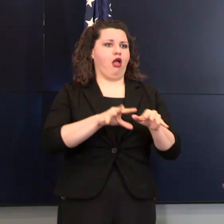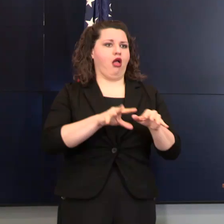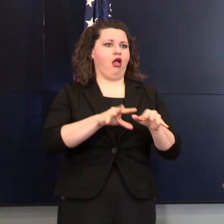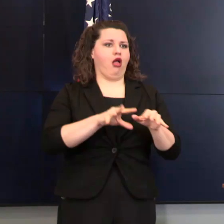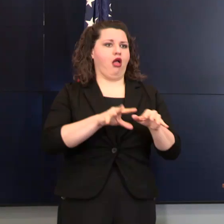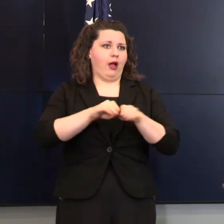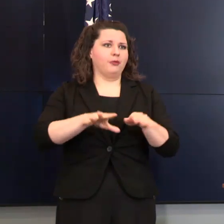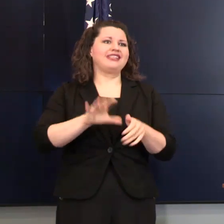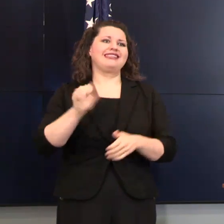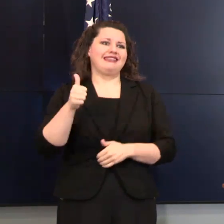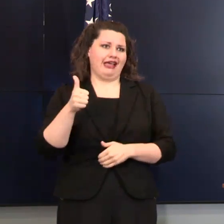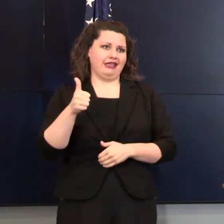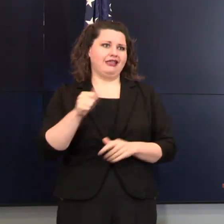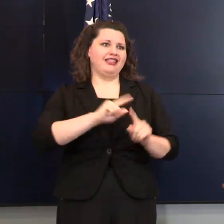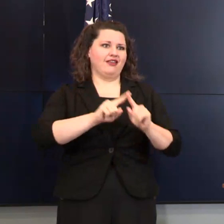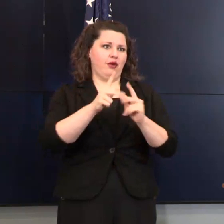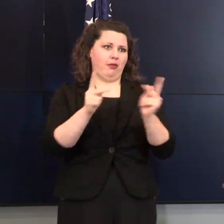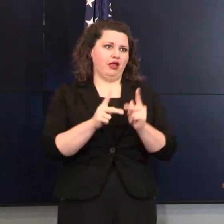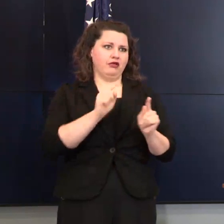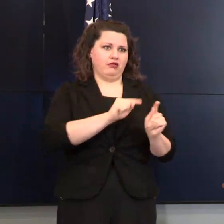coronavirus.iowa.gov.